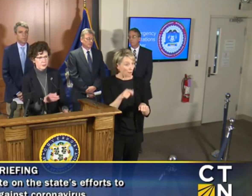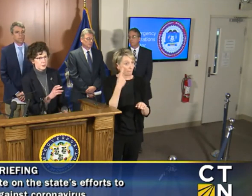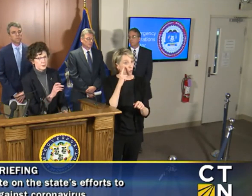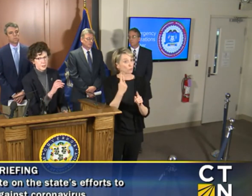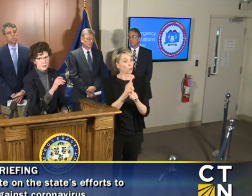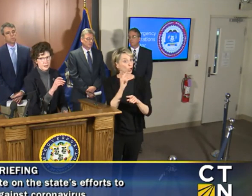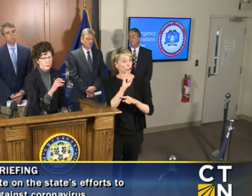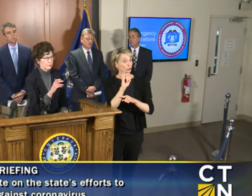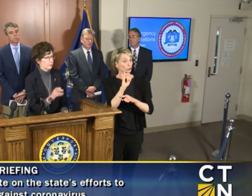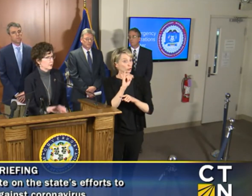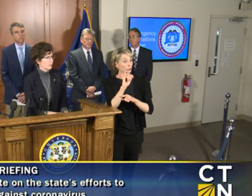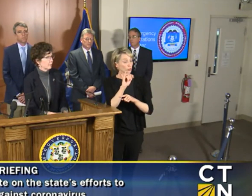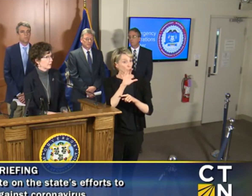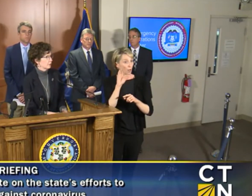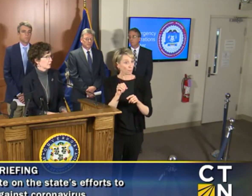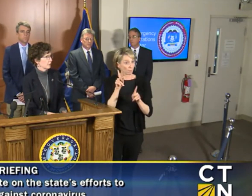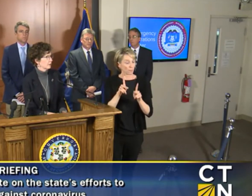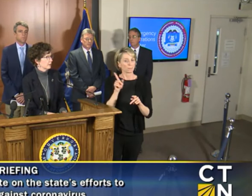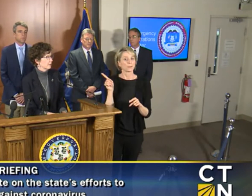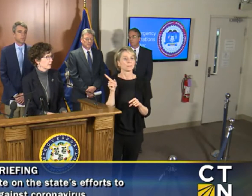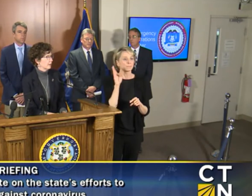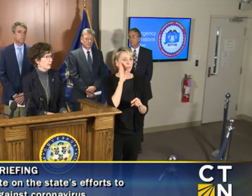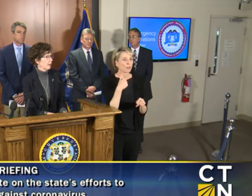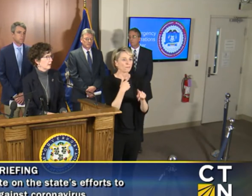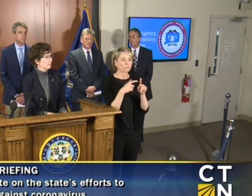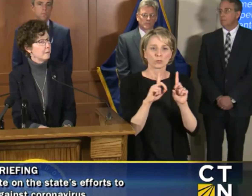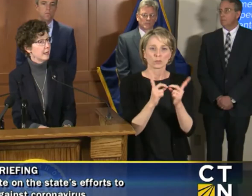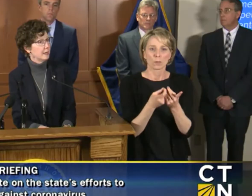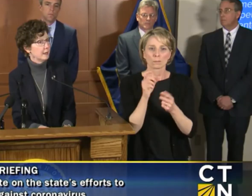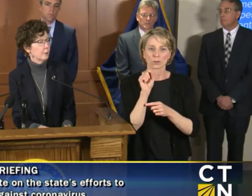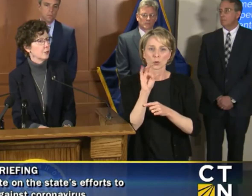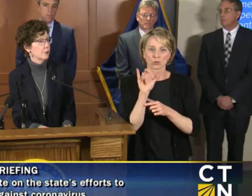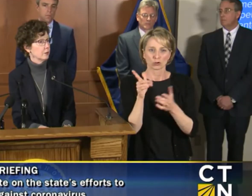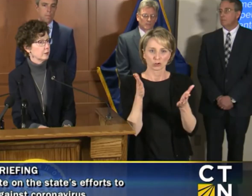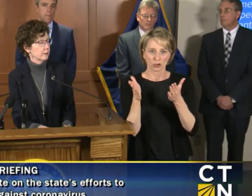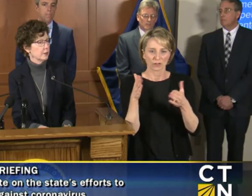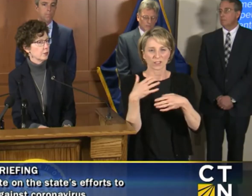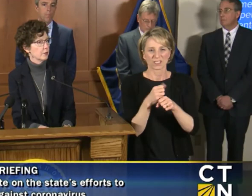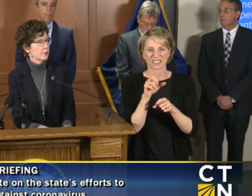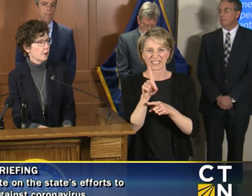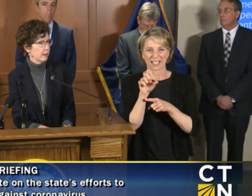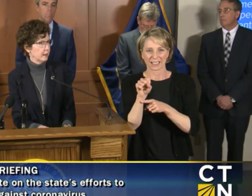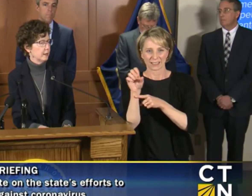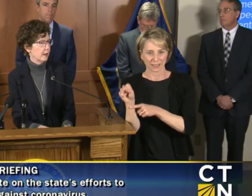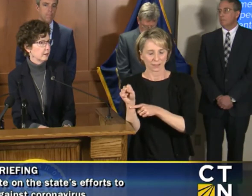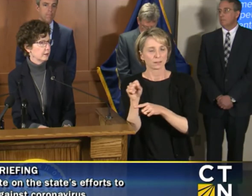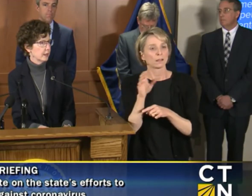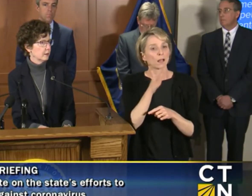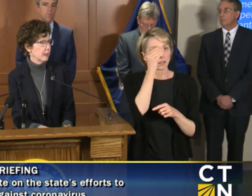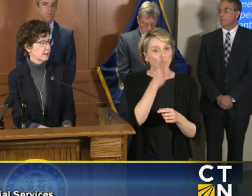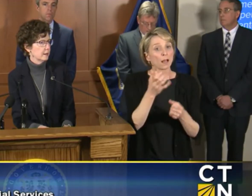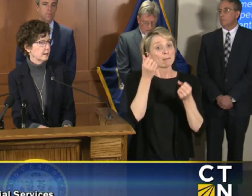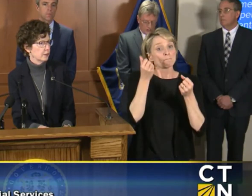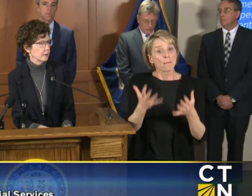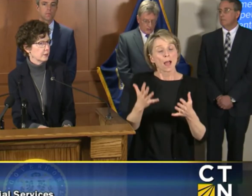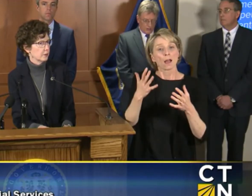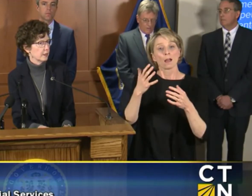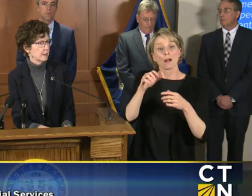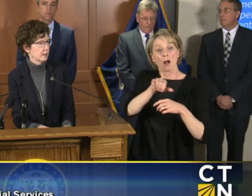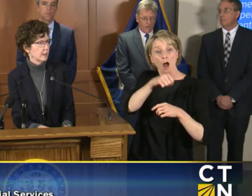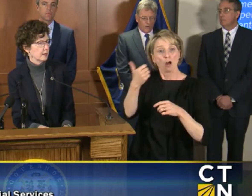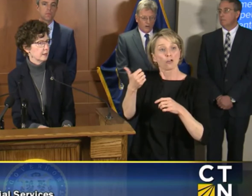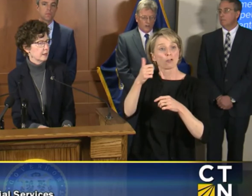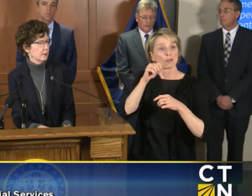Good afternoon, Deidre Gifford from the Department of Social Services. Many commercial insurers already cover telemedicine to a